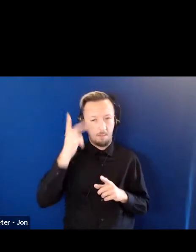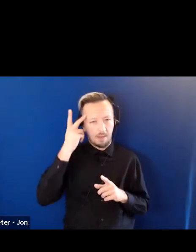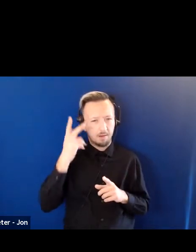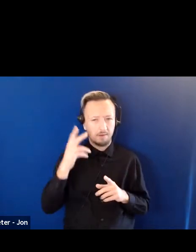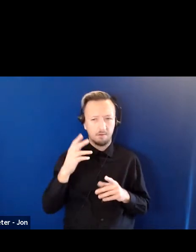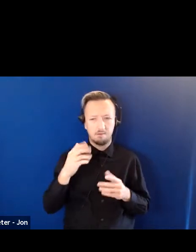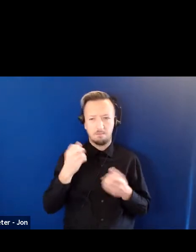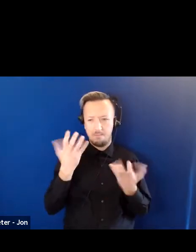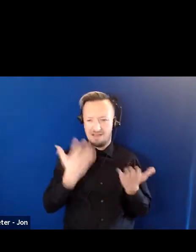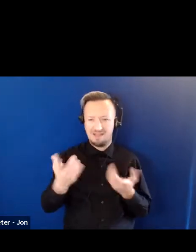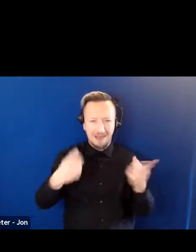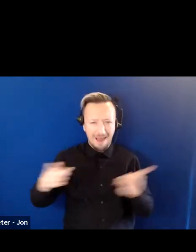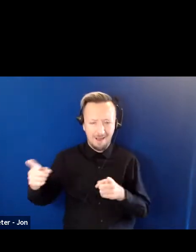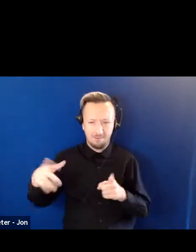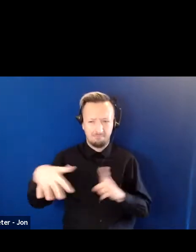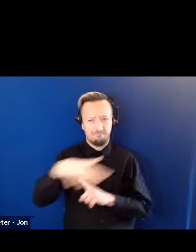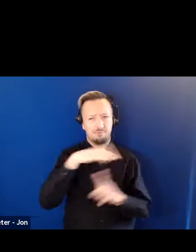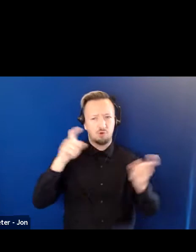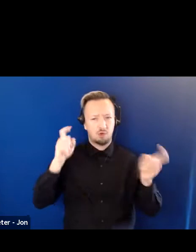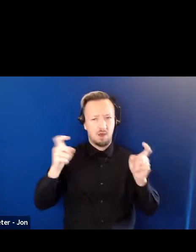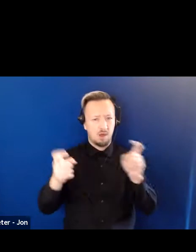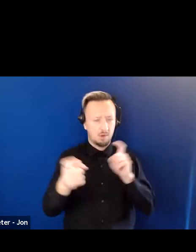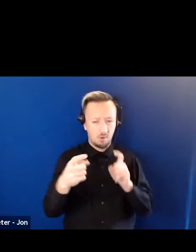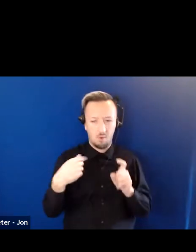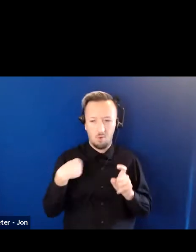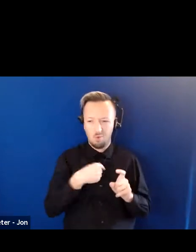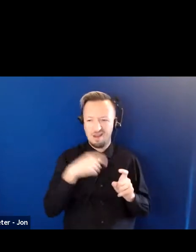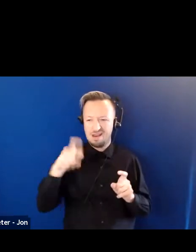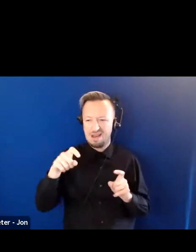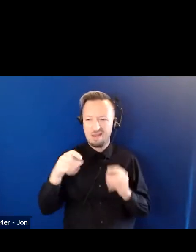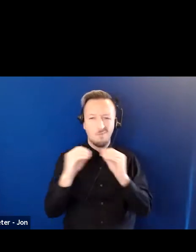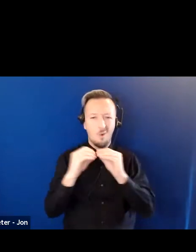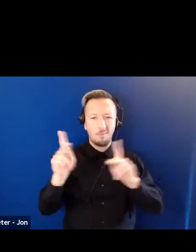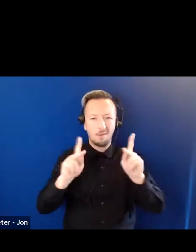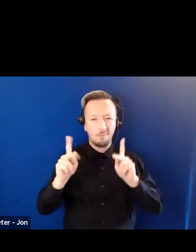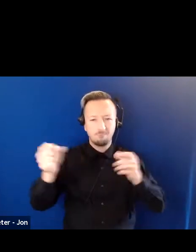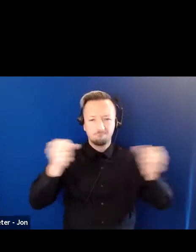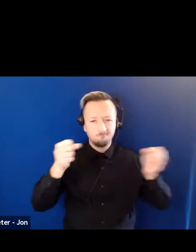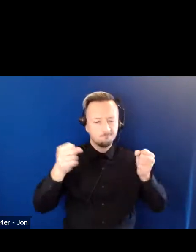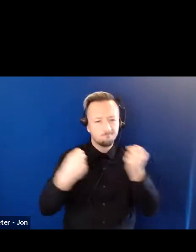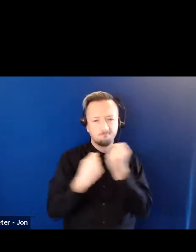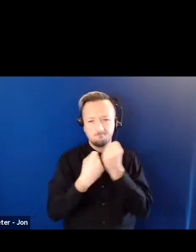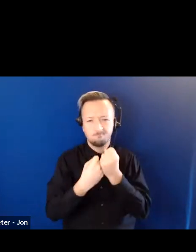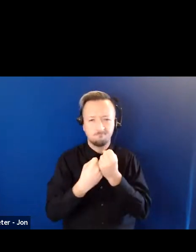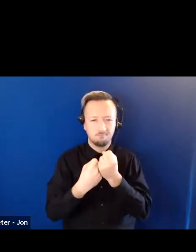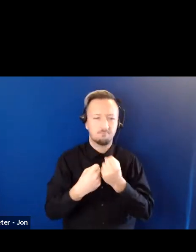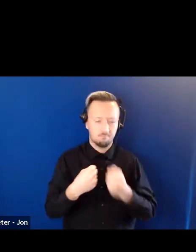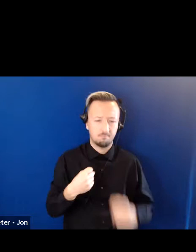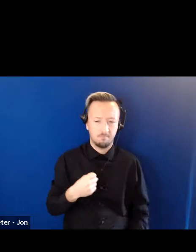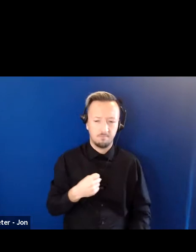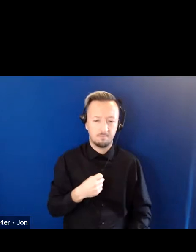in and take up some of the things that we're advocating for. And that has been helpful. We know